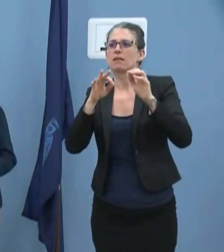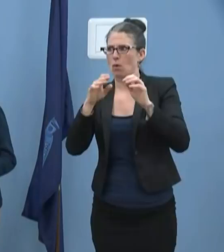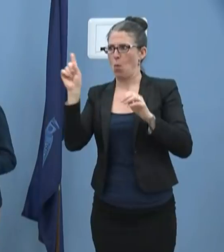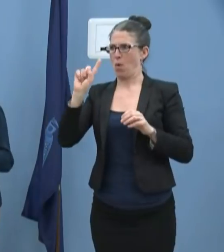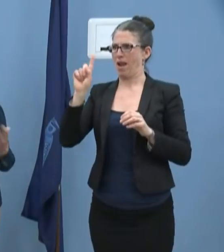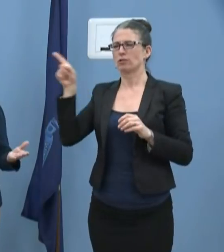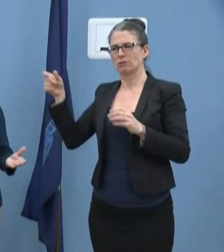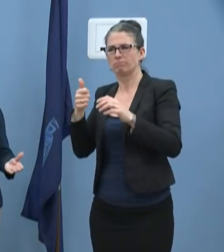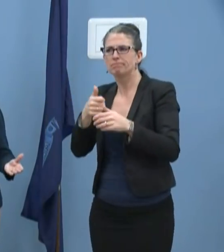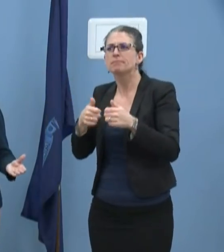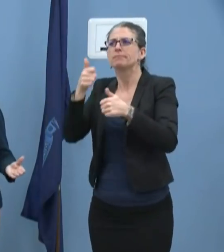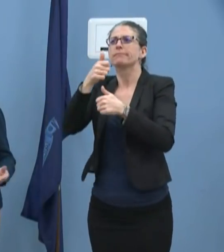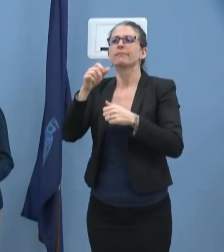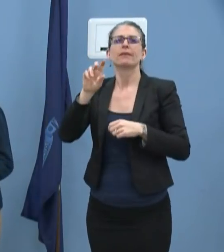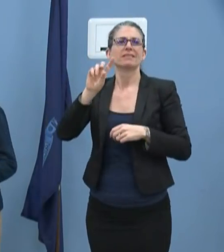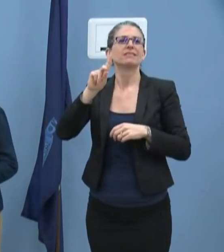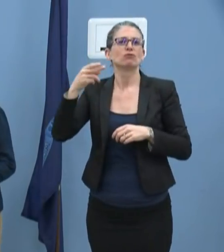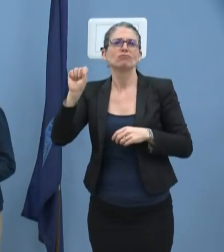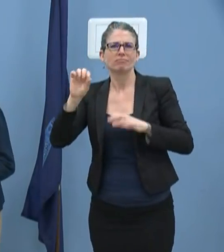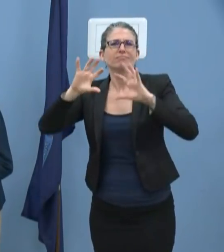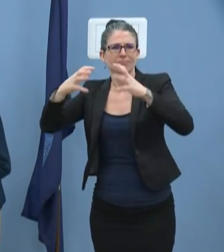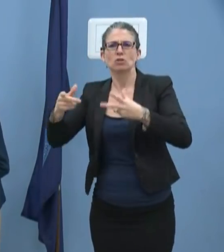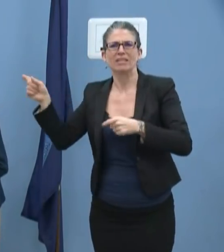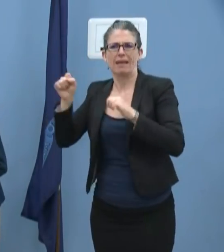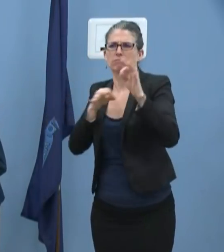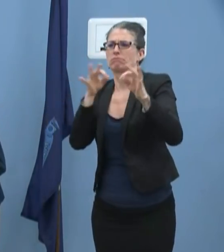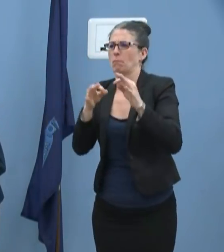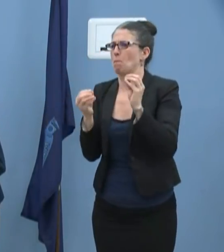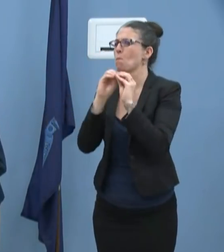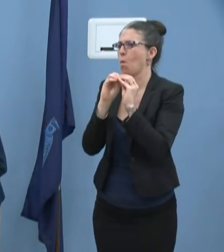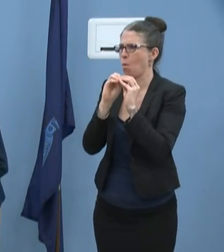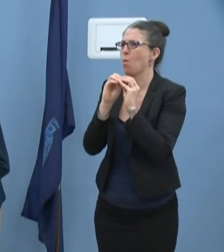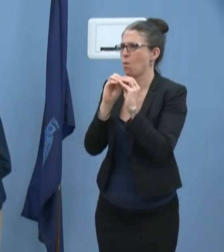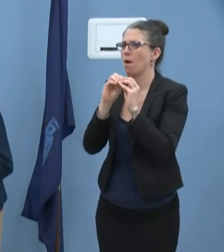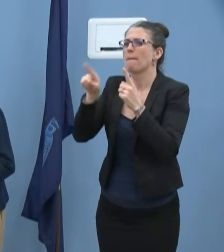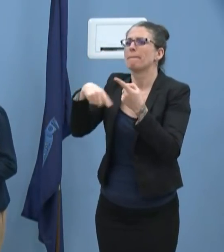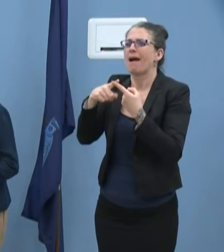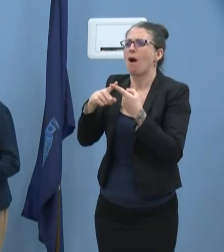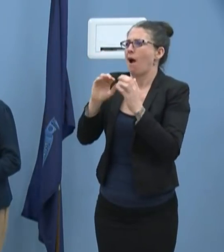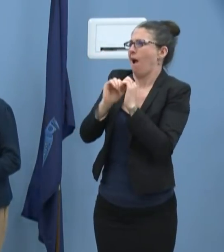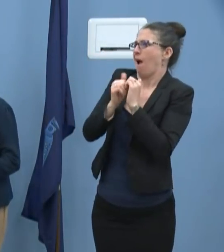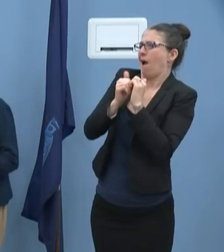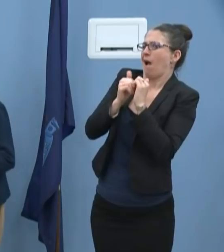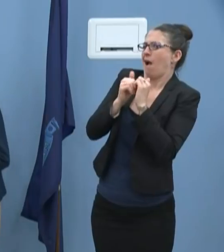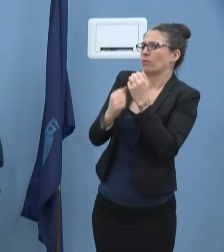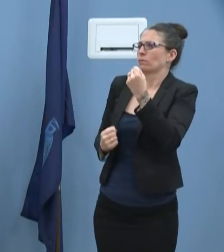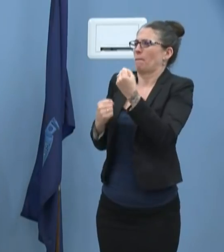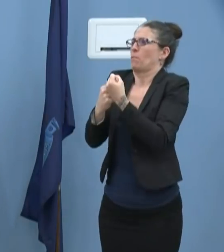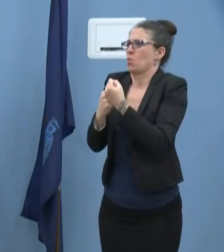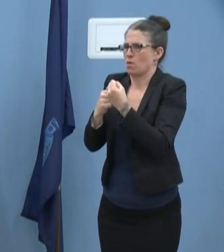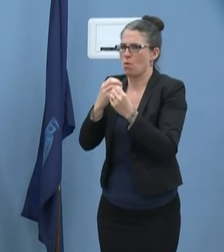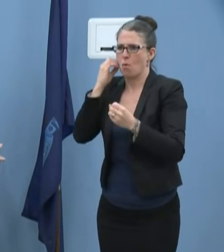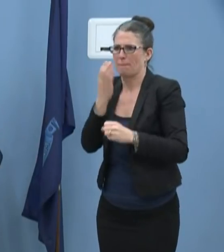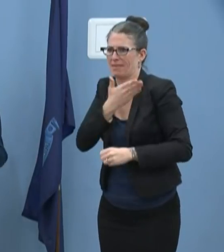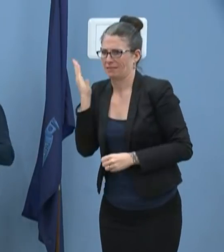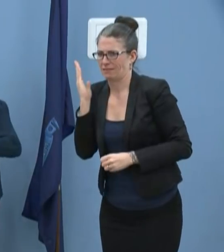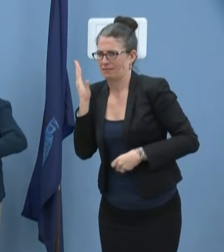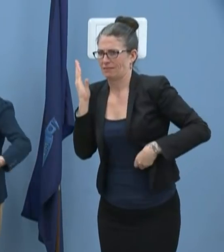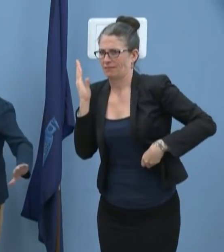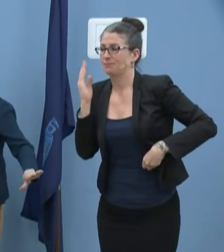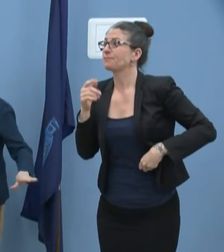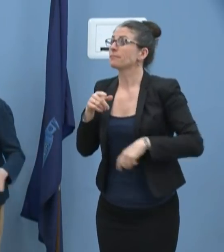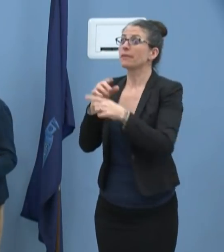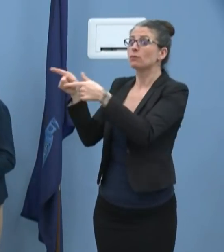in every city is different, and different cities have different numbers. Soup too. Soup kitchens, still don't need in there.